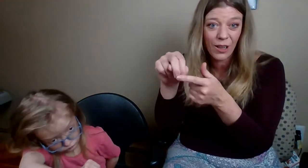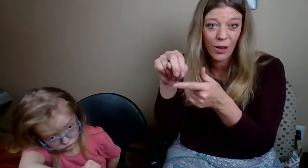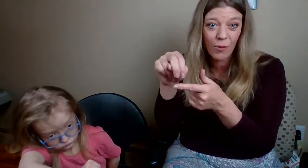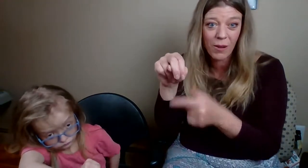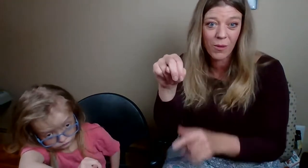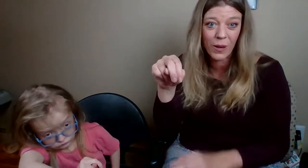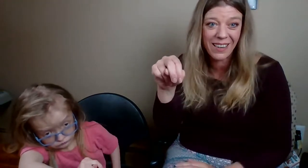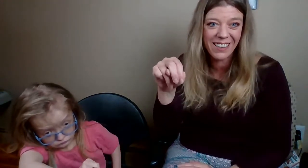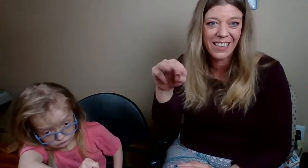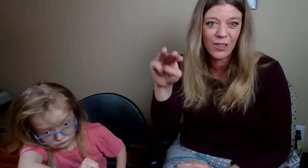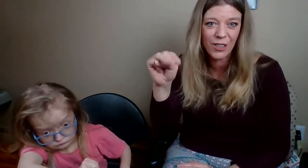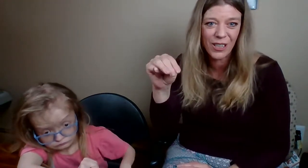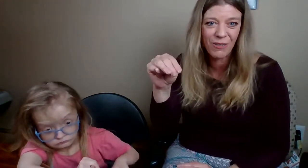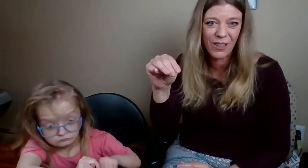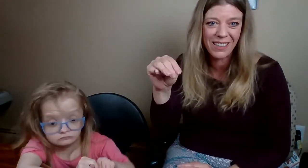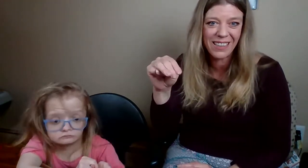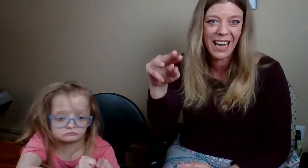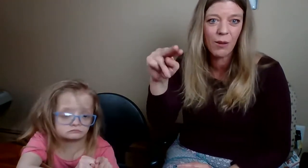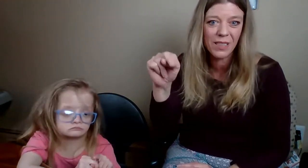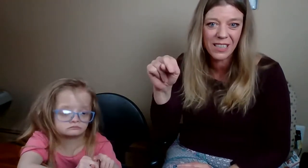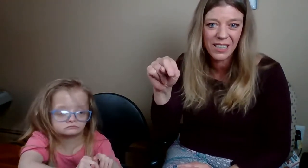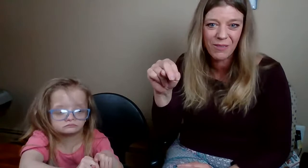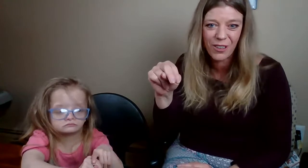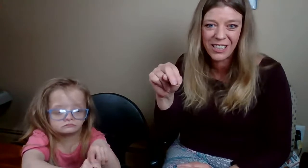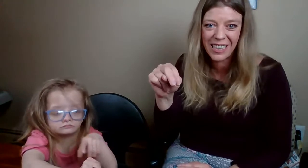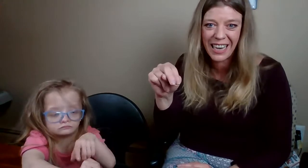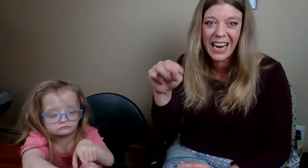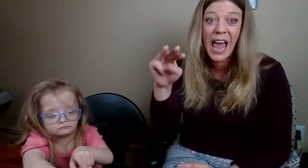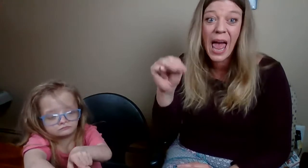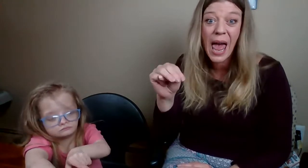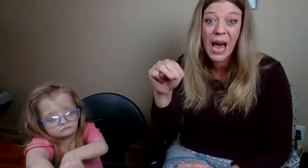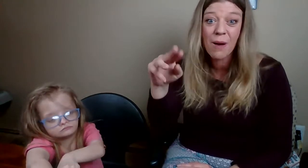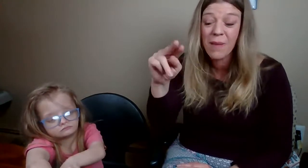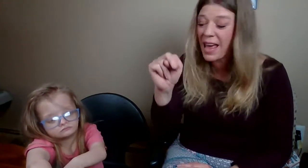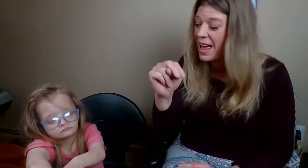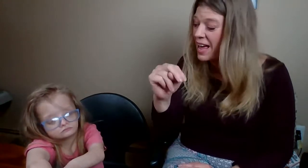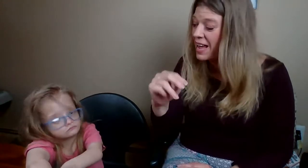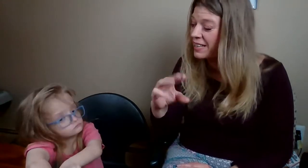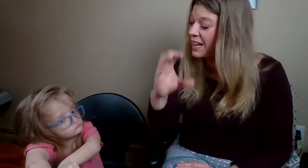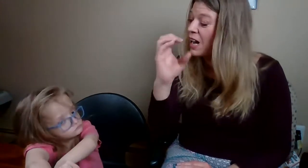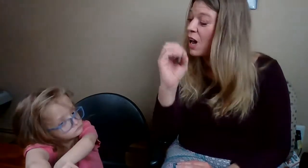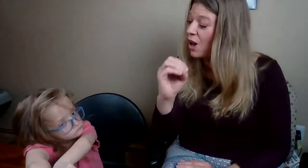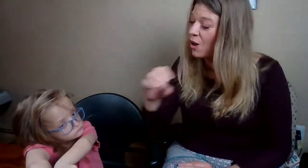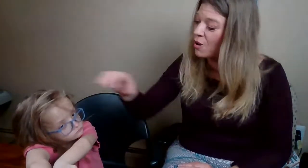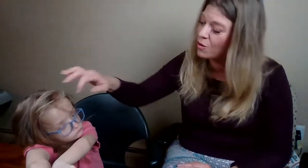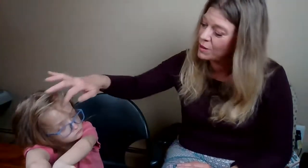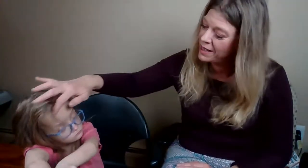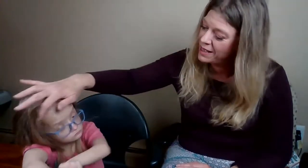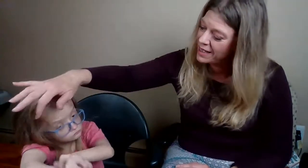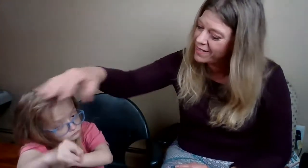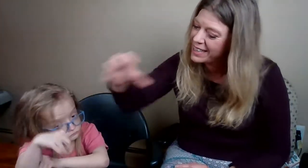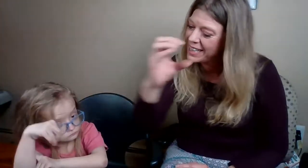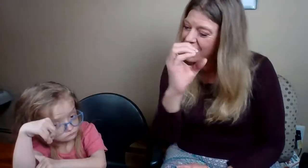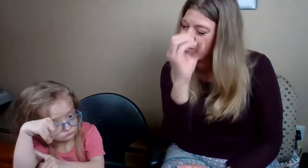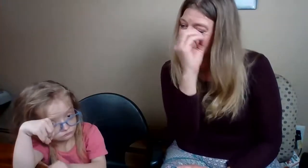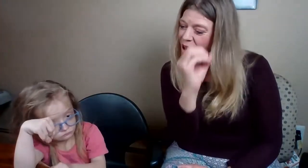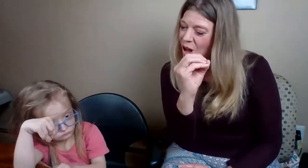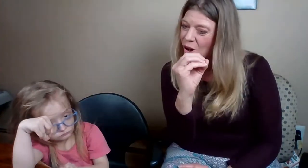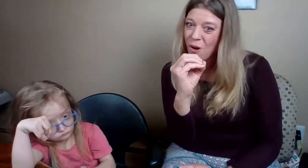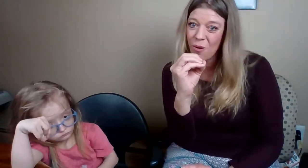little bit more. And there's your difference. It helps you to differentiate. M, N, O. Come on, get O. O.